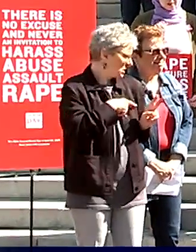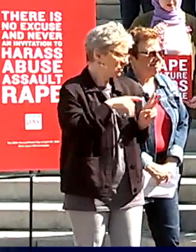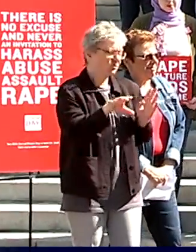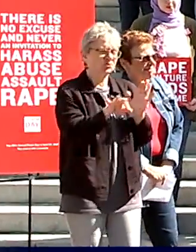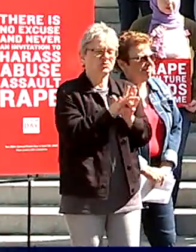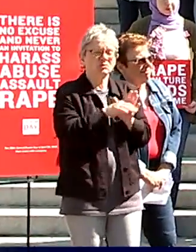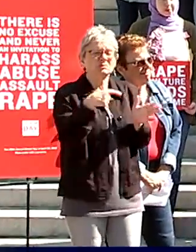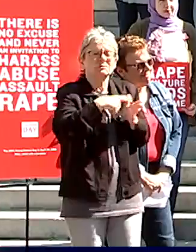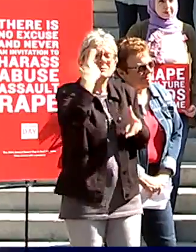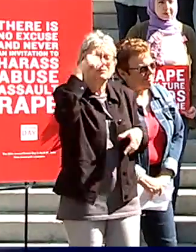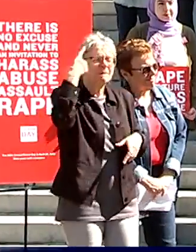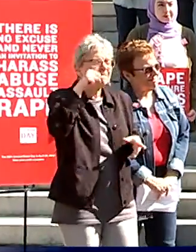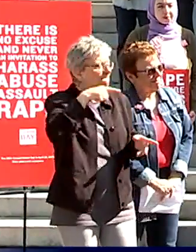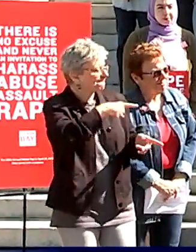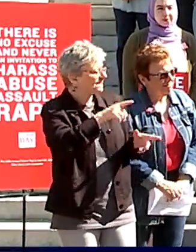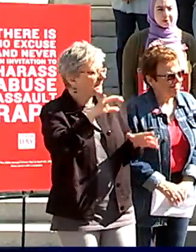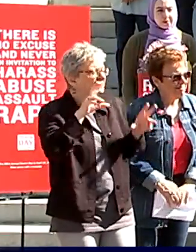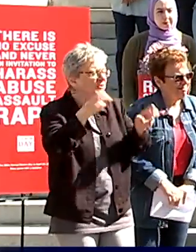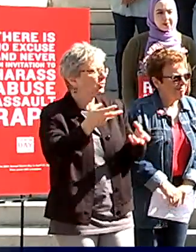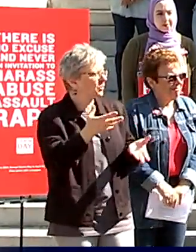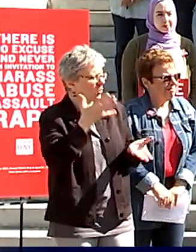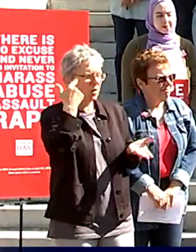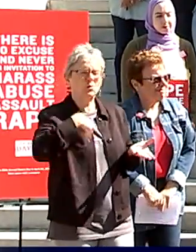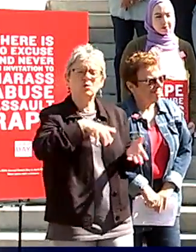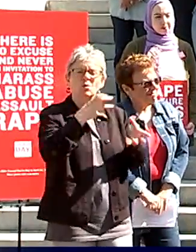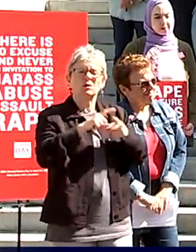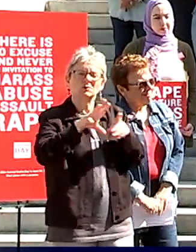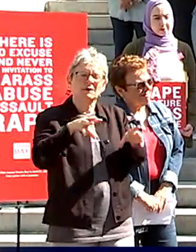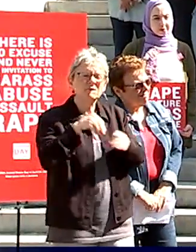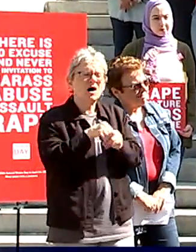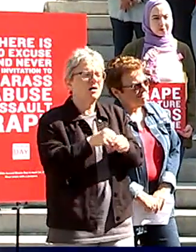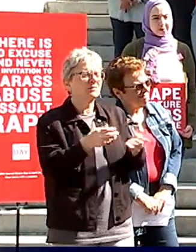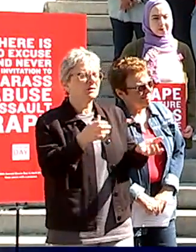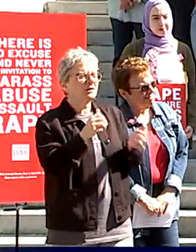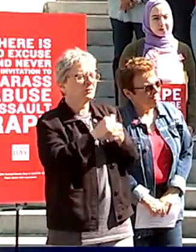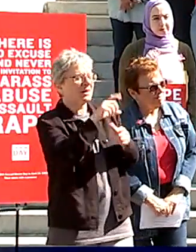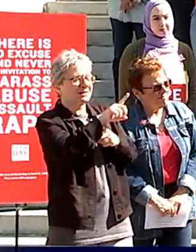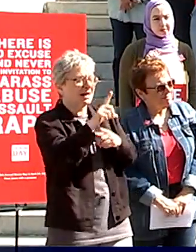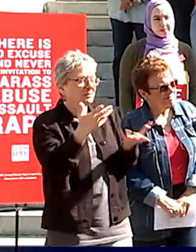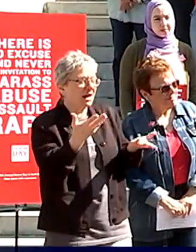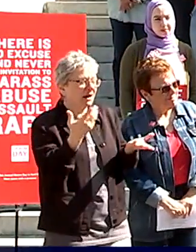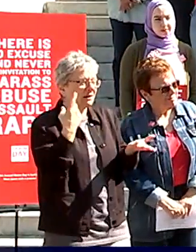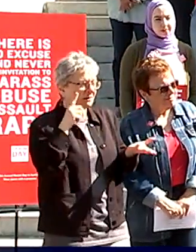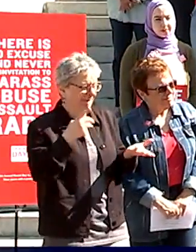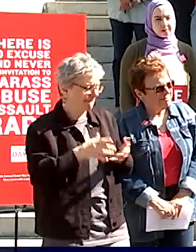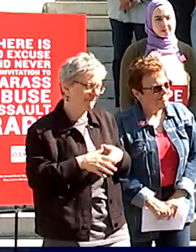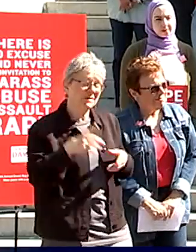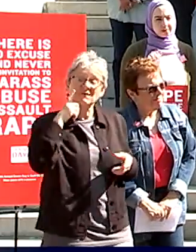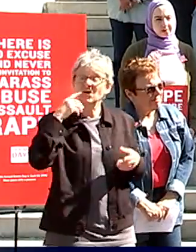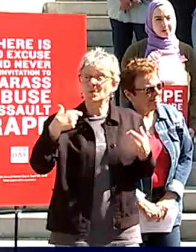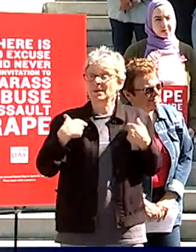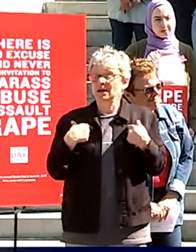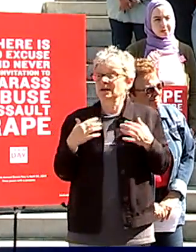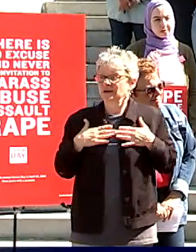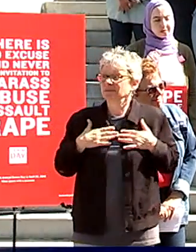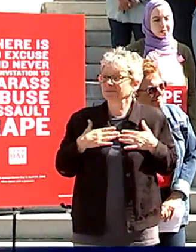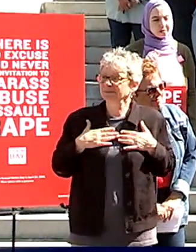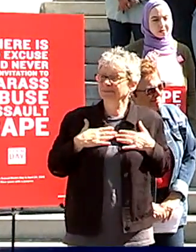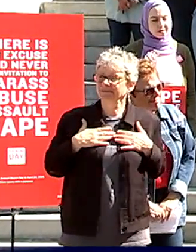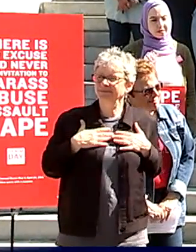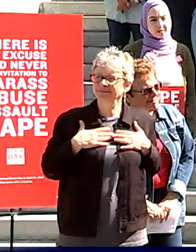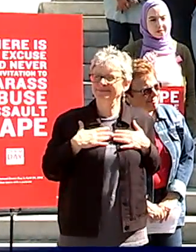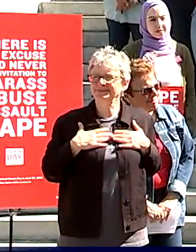we choose this cause, this issue, why we want to be involved in Denim Day. For me,